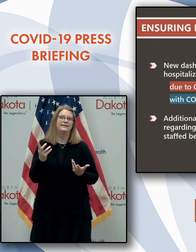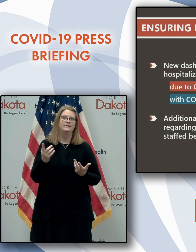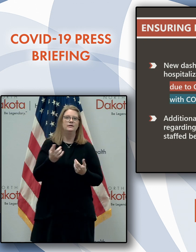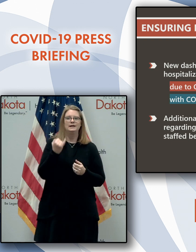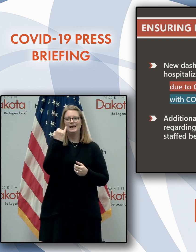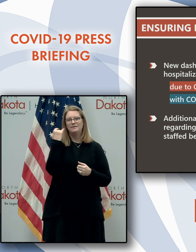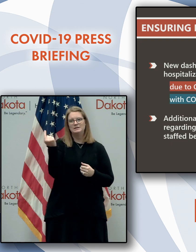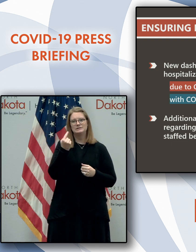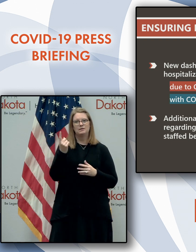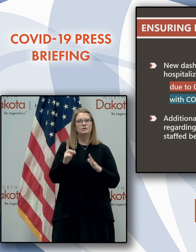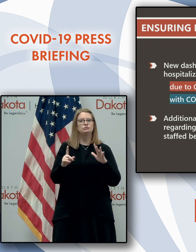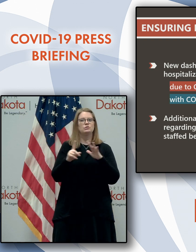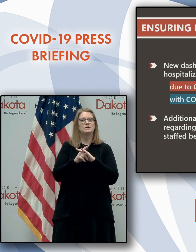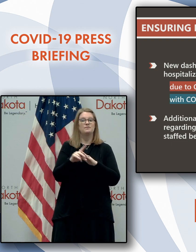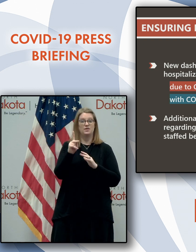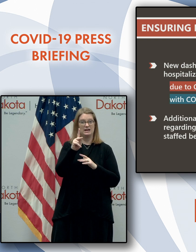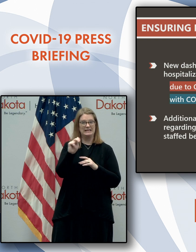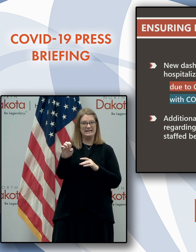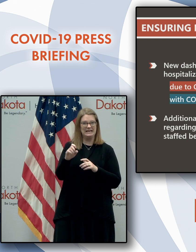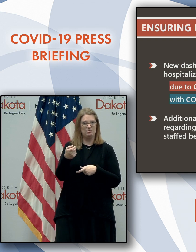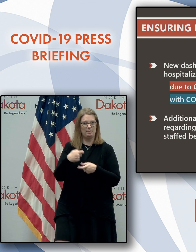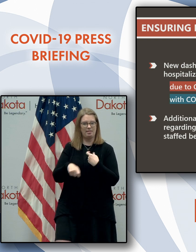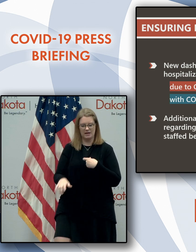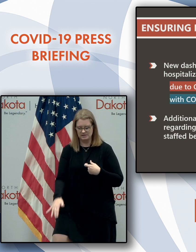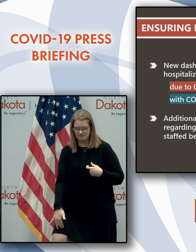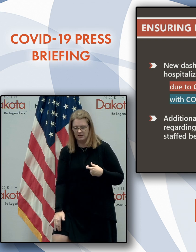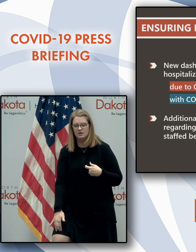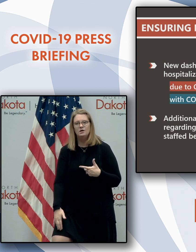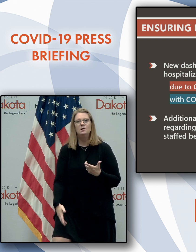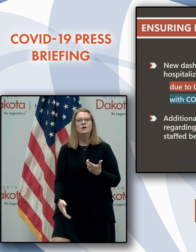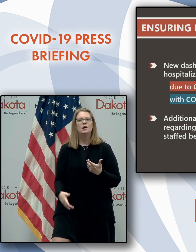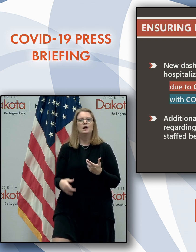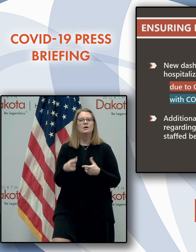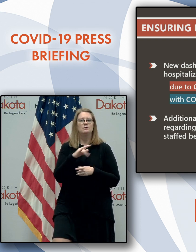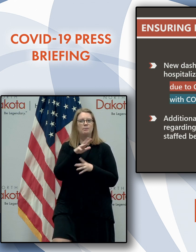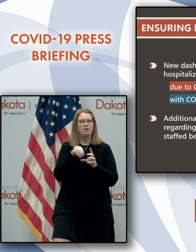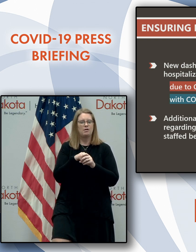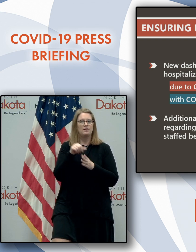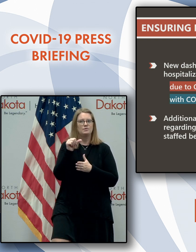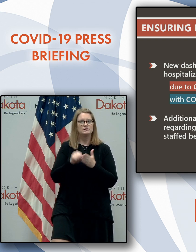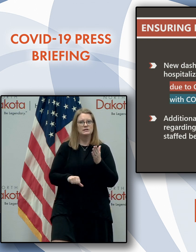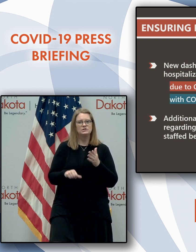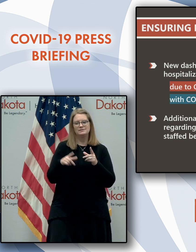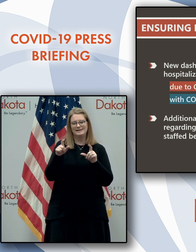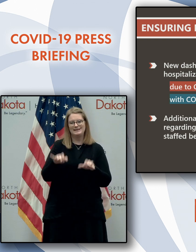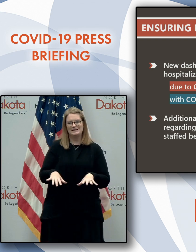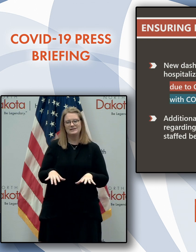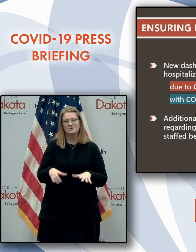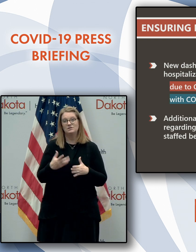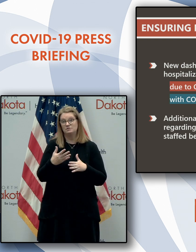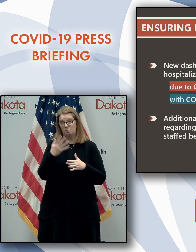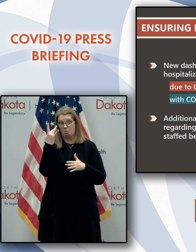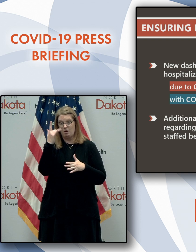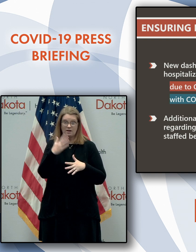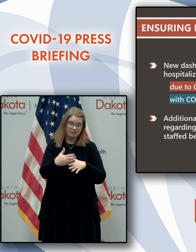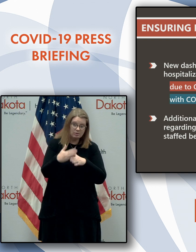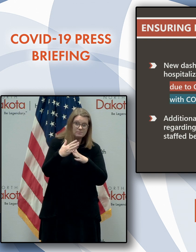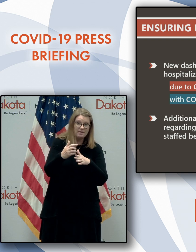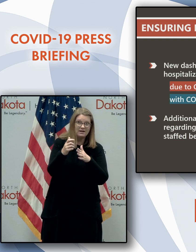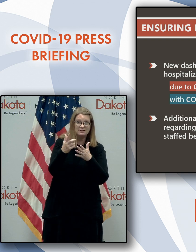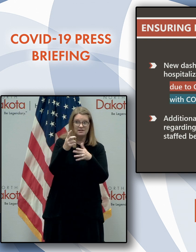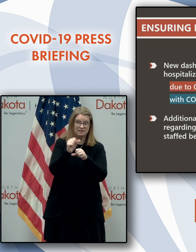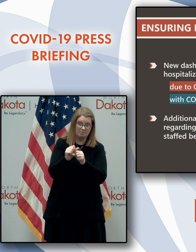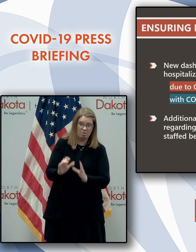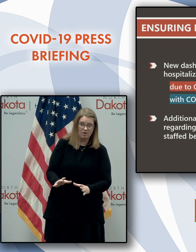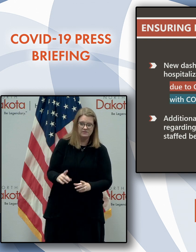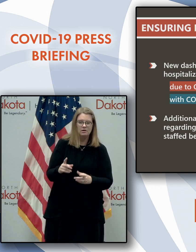somebody comes in for a knee replacement. They're coming in for a knee replacement, and as part of that procedure, they get tested to protect the workers, and they find